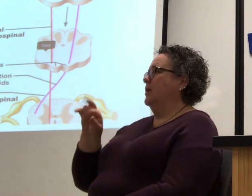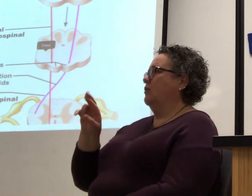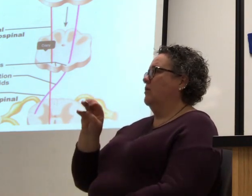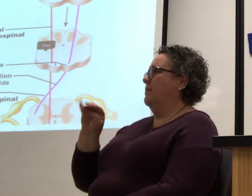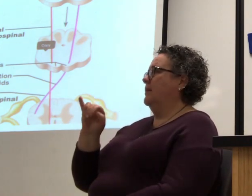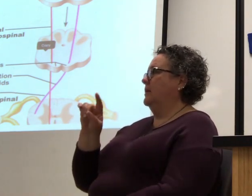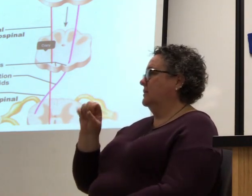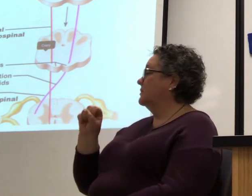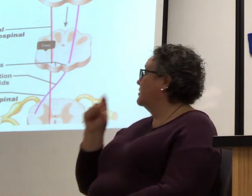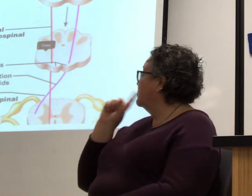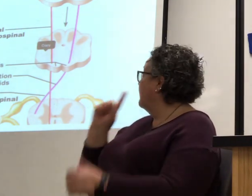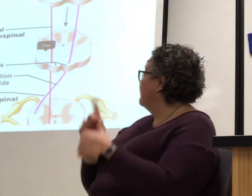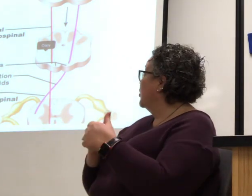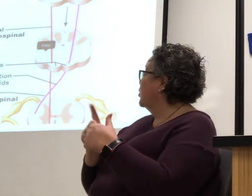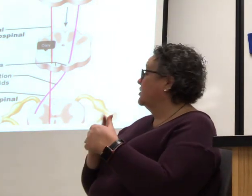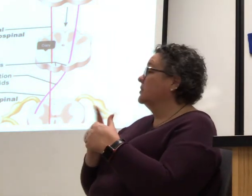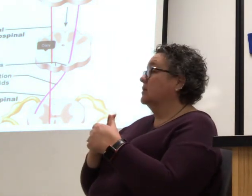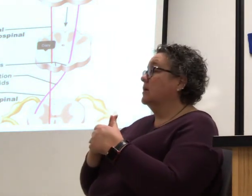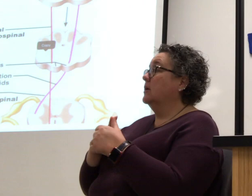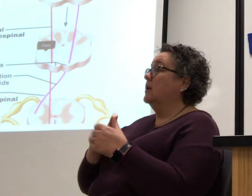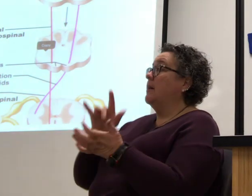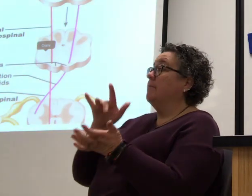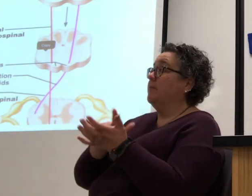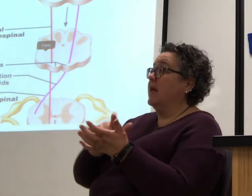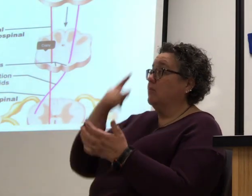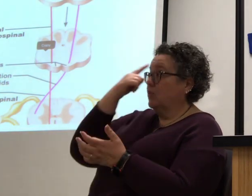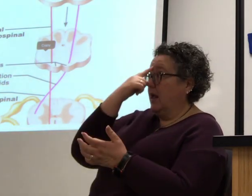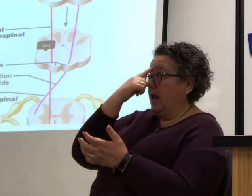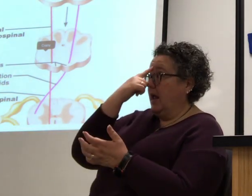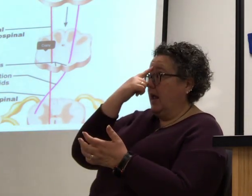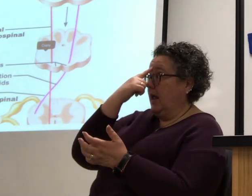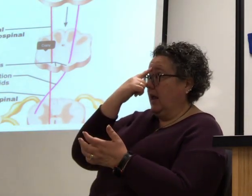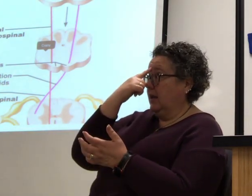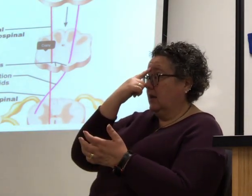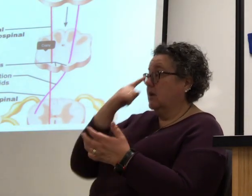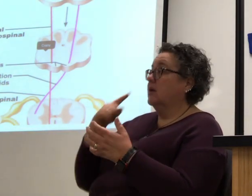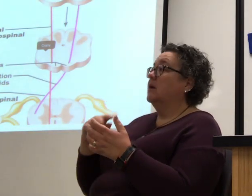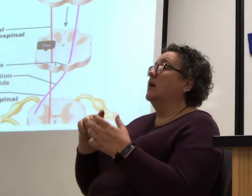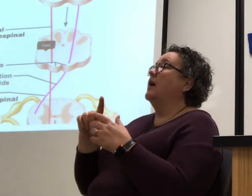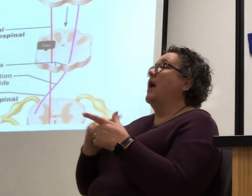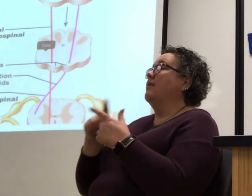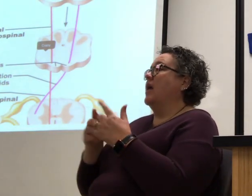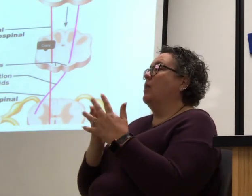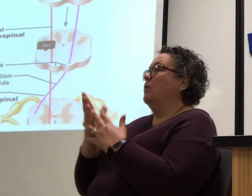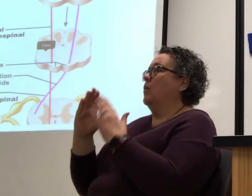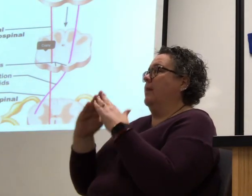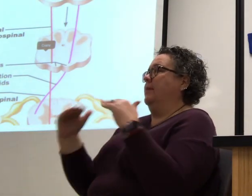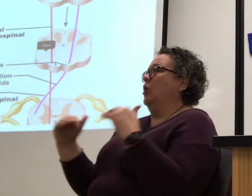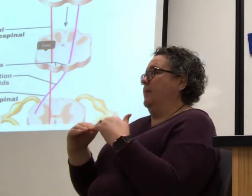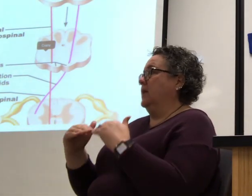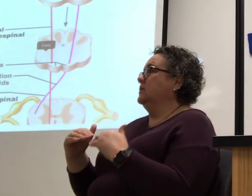So first midbrain, then descends through the pyramids